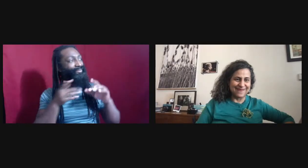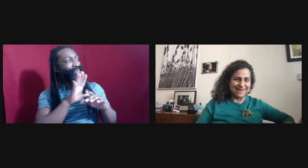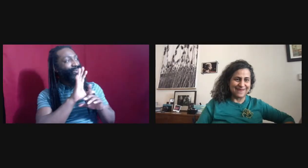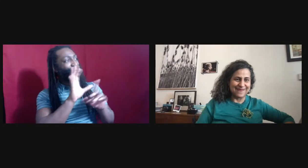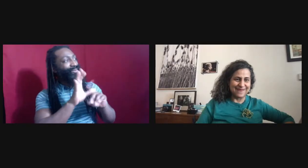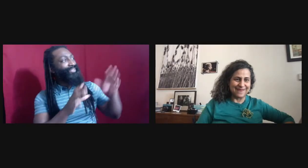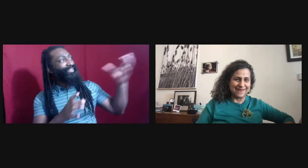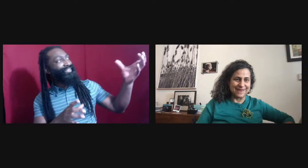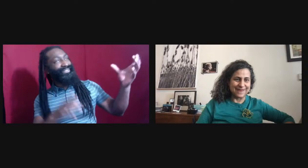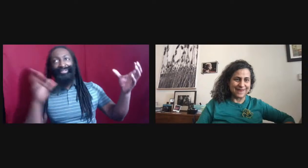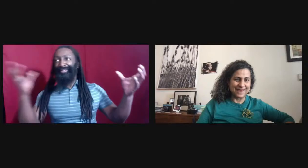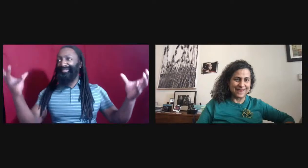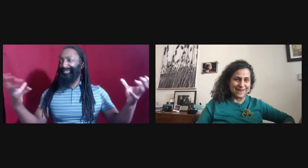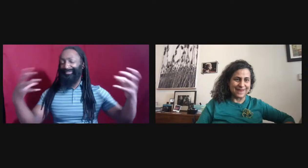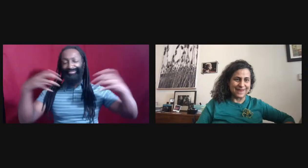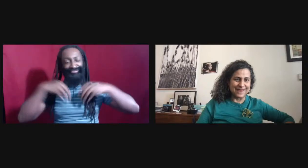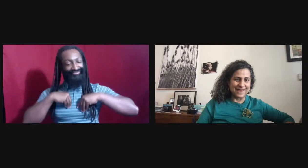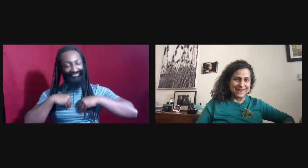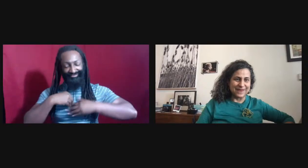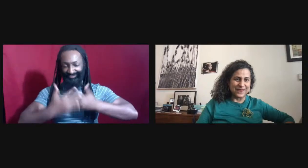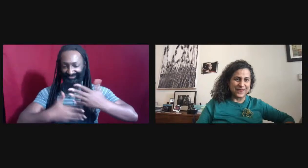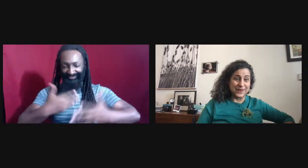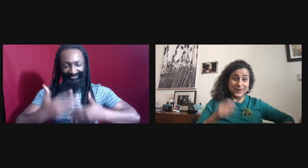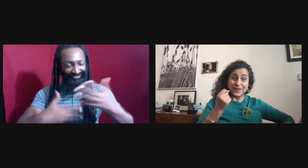with, you know, taking one culture,